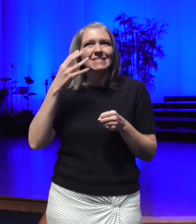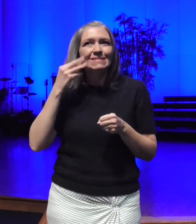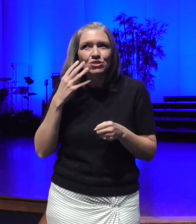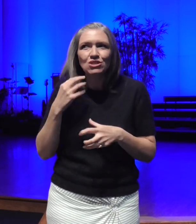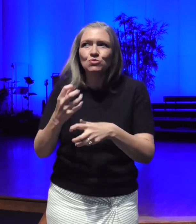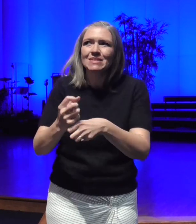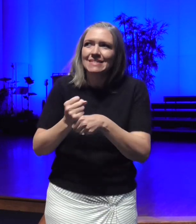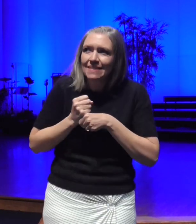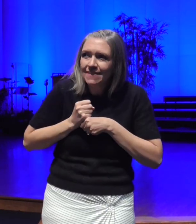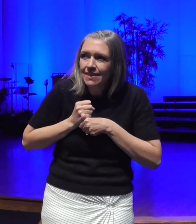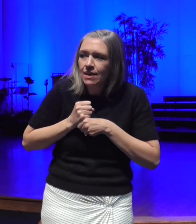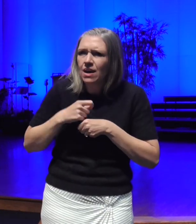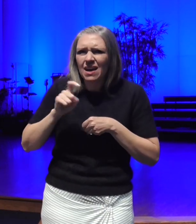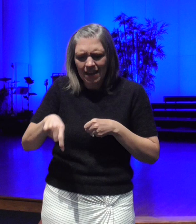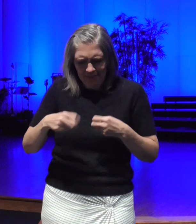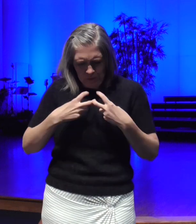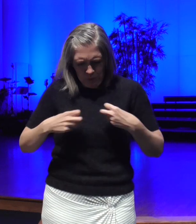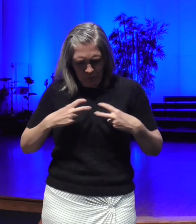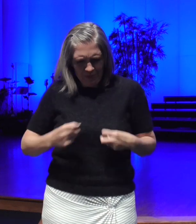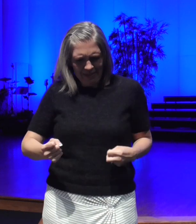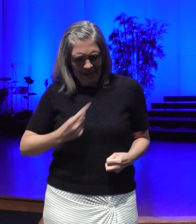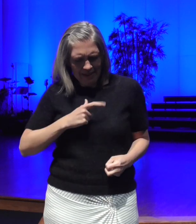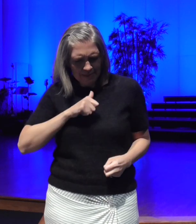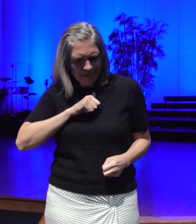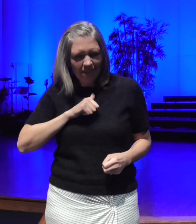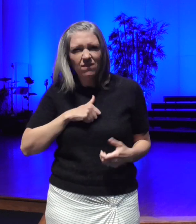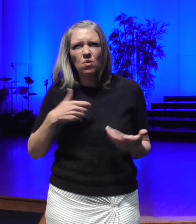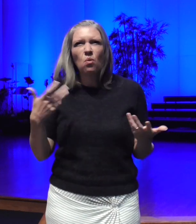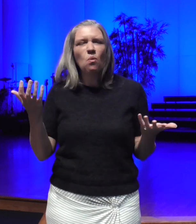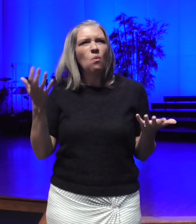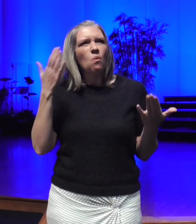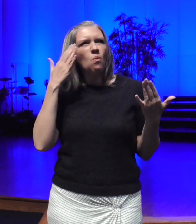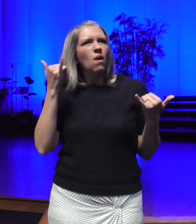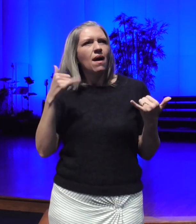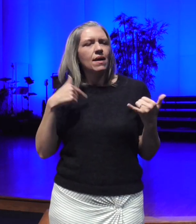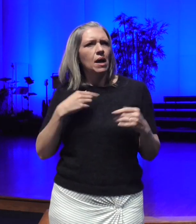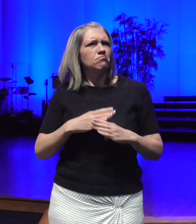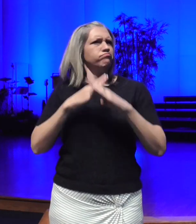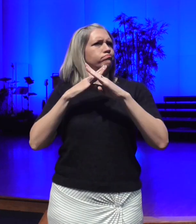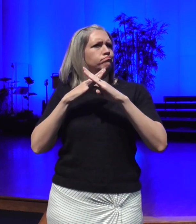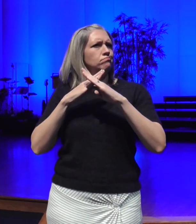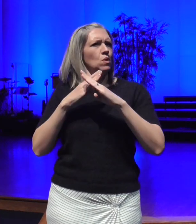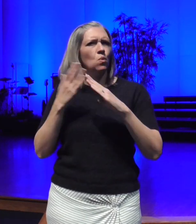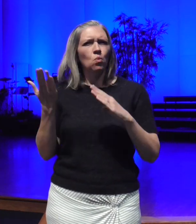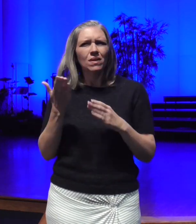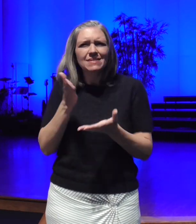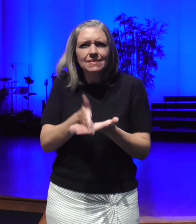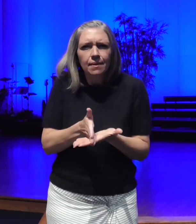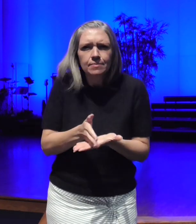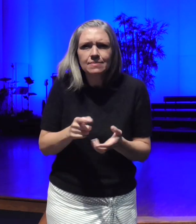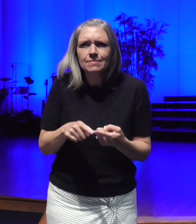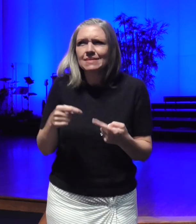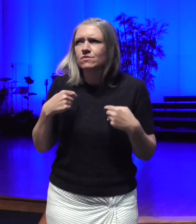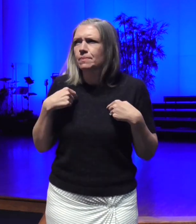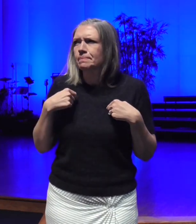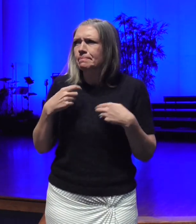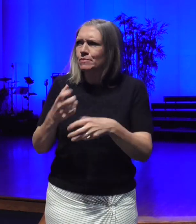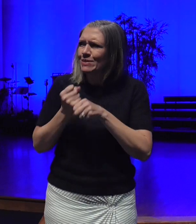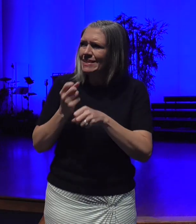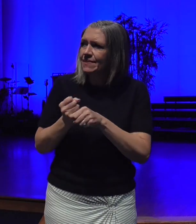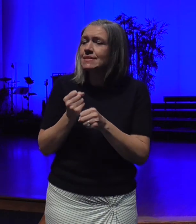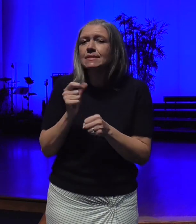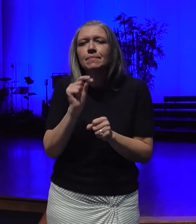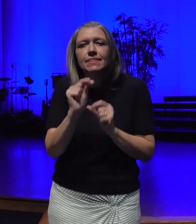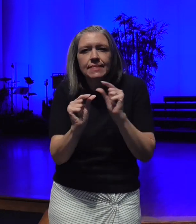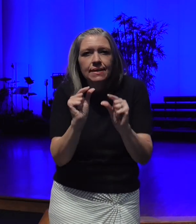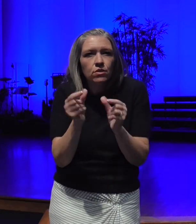receivership, we have to ask ourselves, what keeps me from being in receivership? What keeps me from receiving life? Because there are some little things